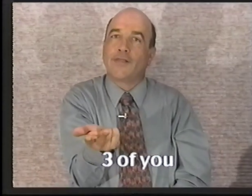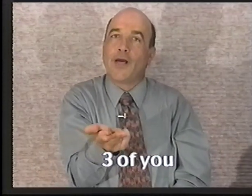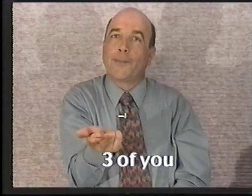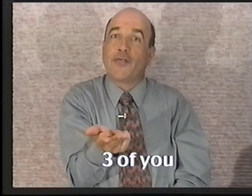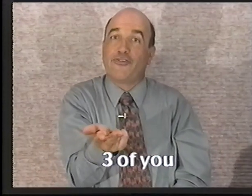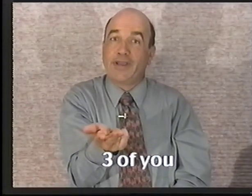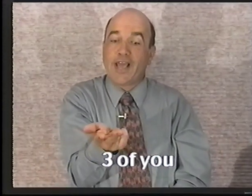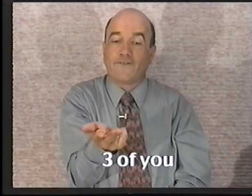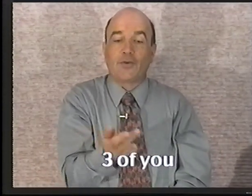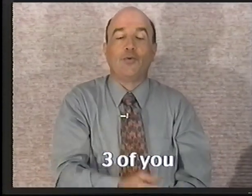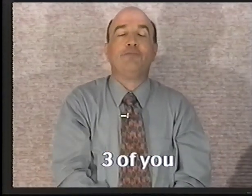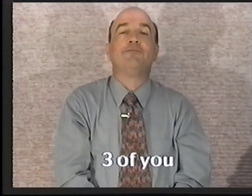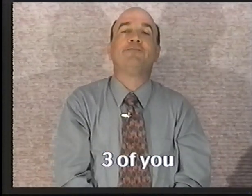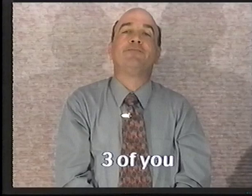The 3 of you.